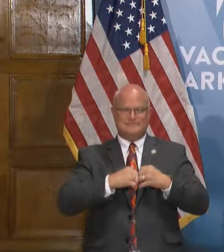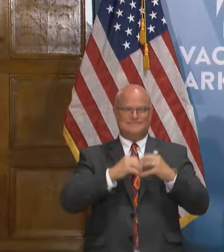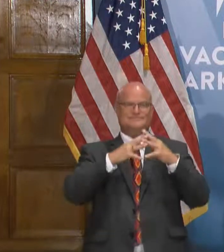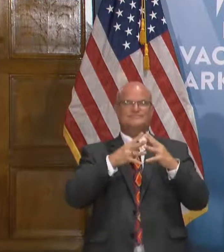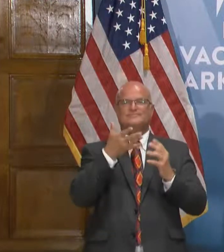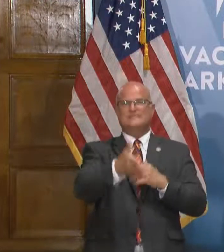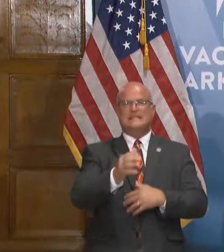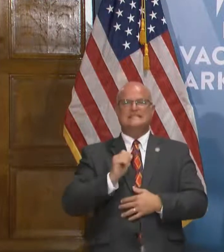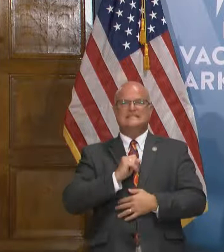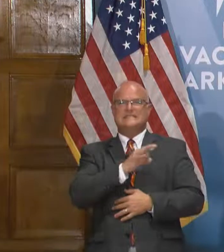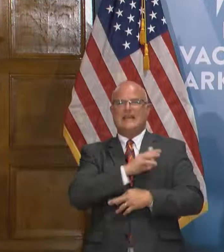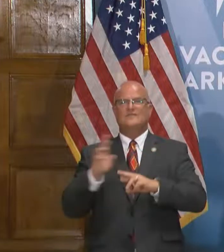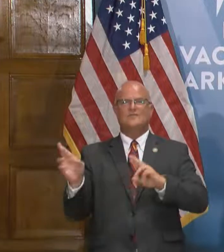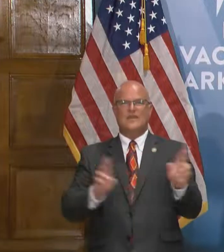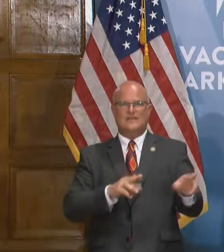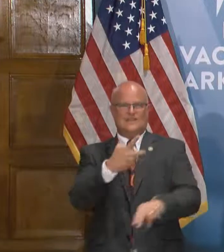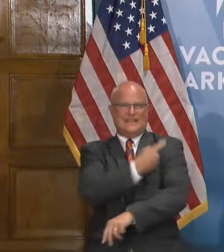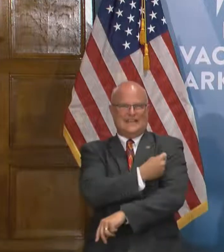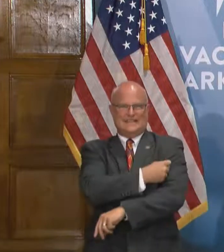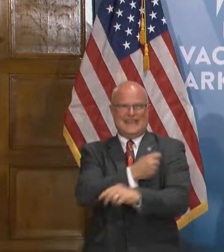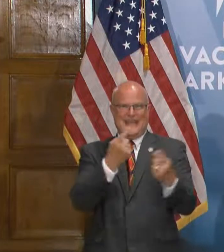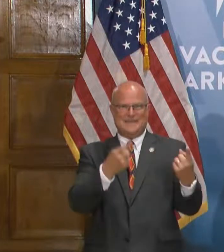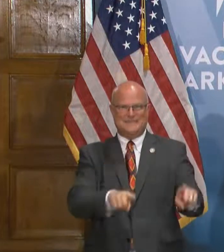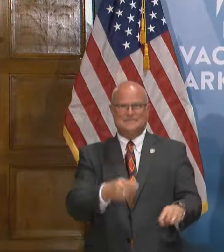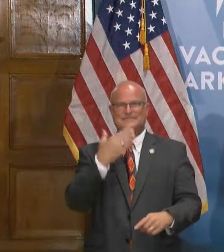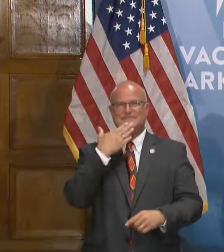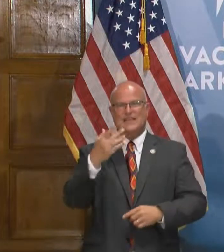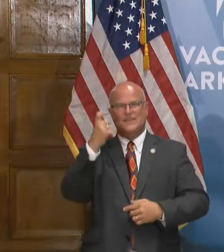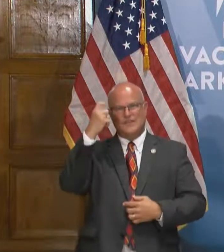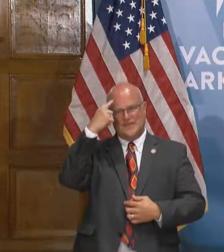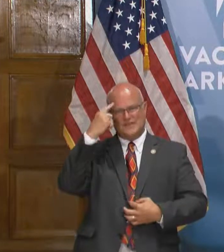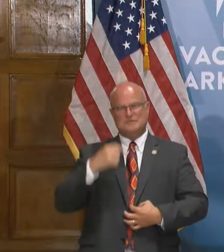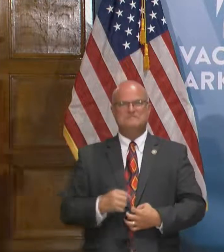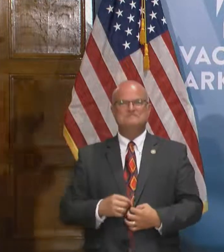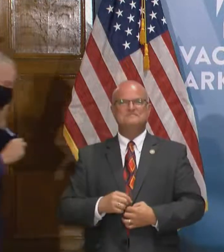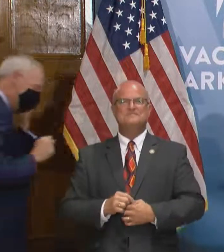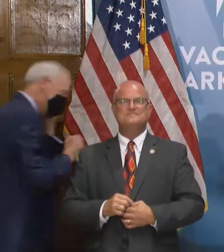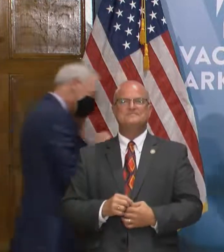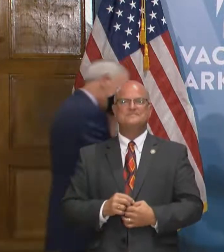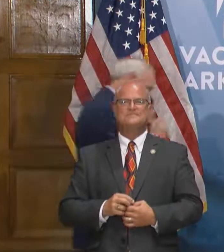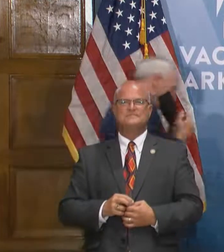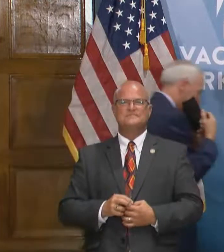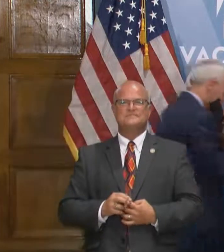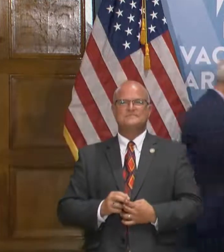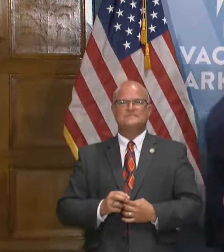we will have staff there available for that to happen. Thank you, Governor.